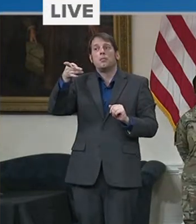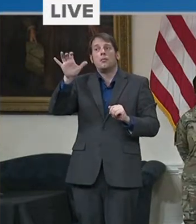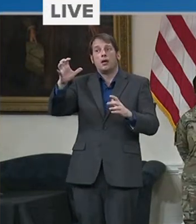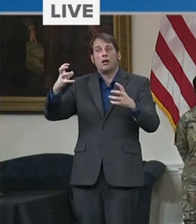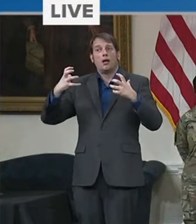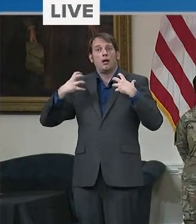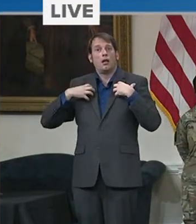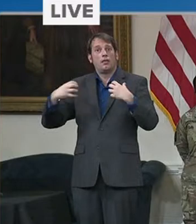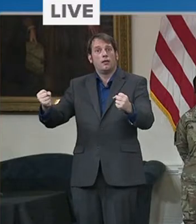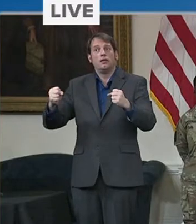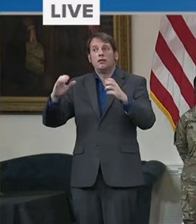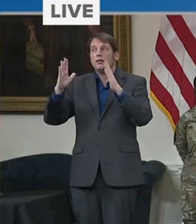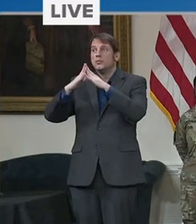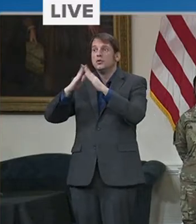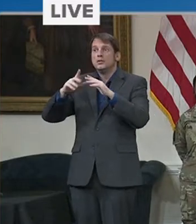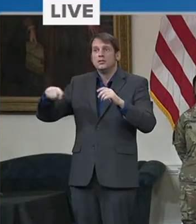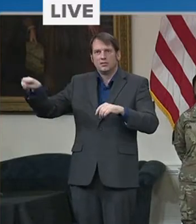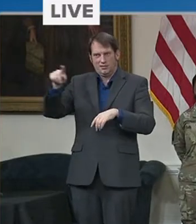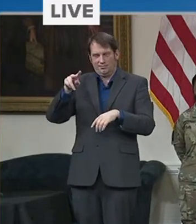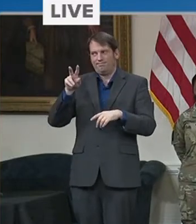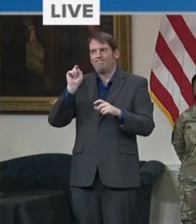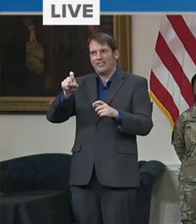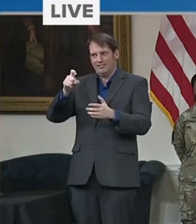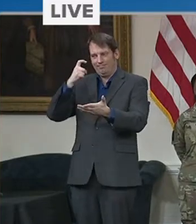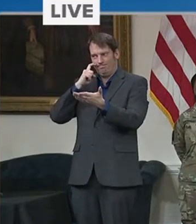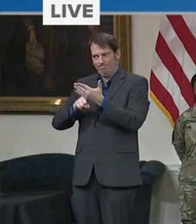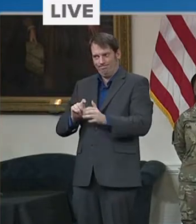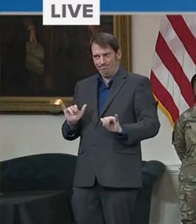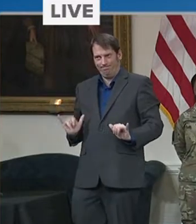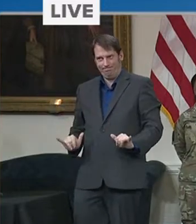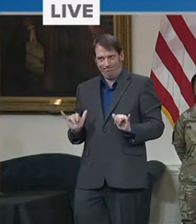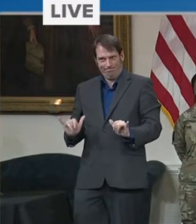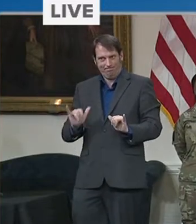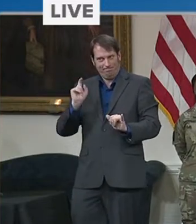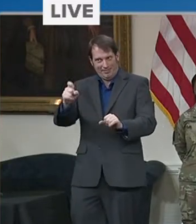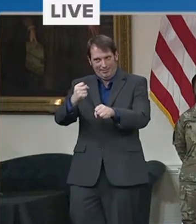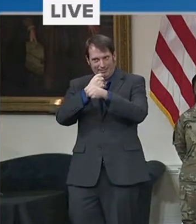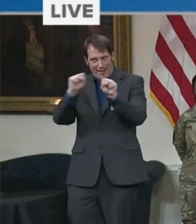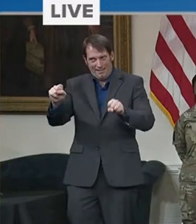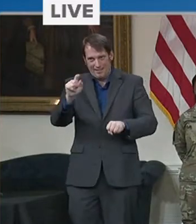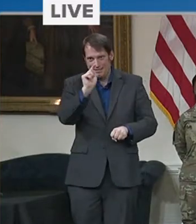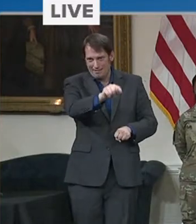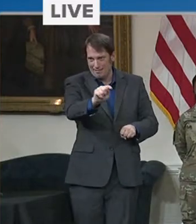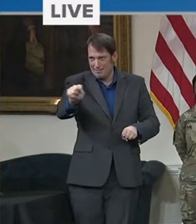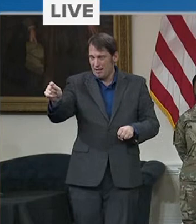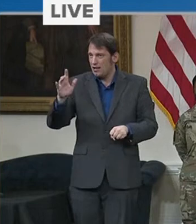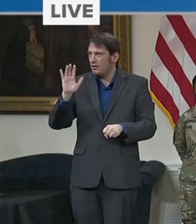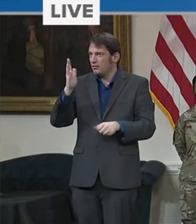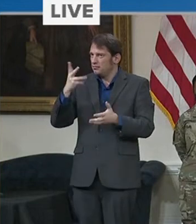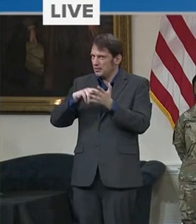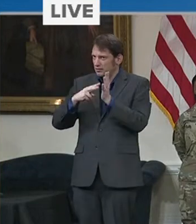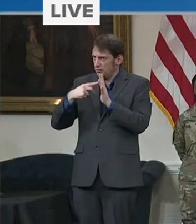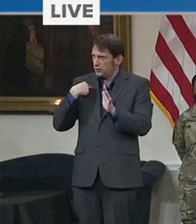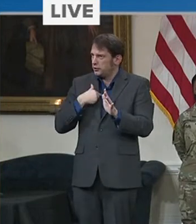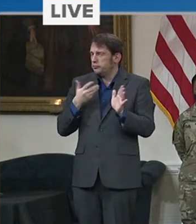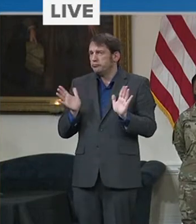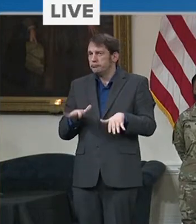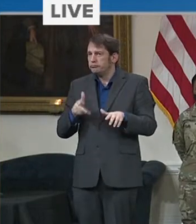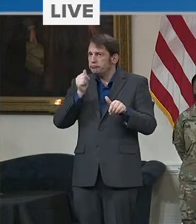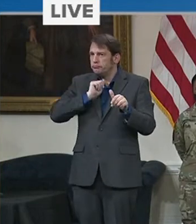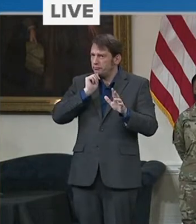address it. I am impatient. Perhaps that helps me in an emergency department, but it